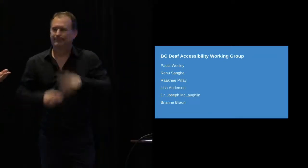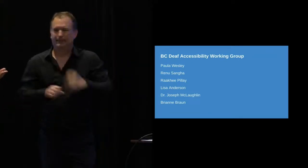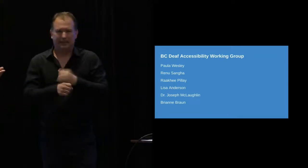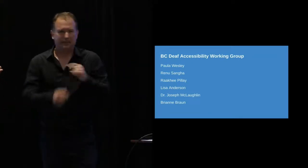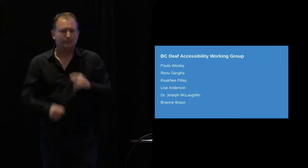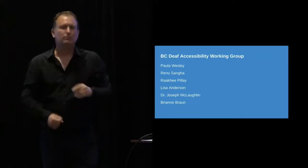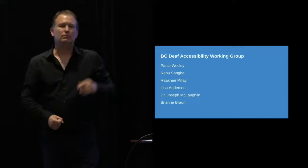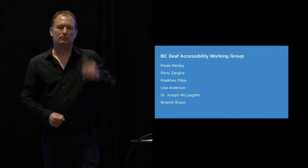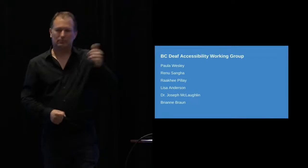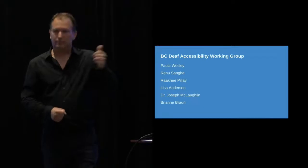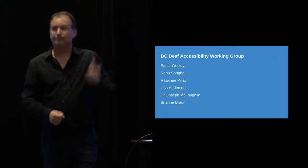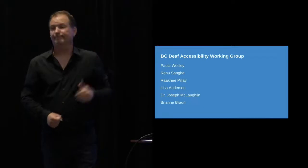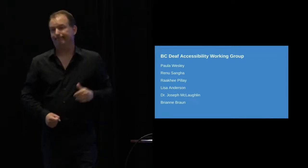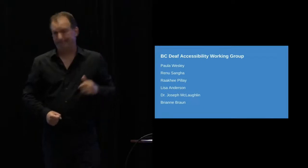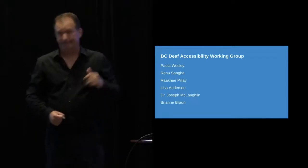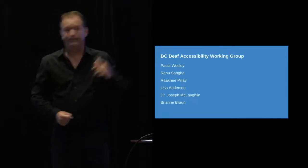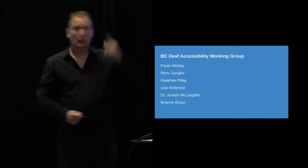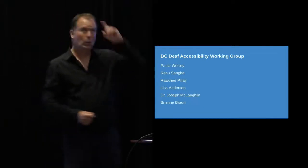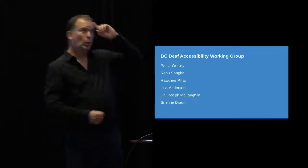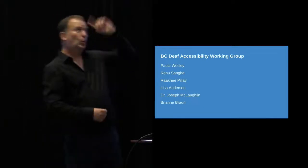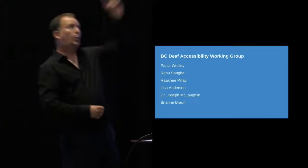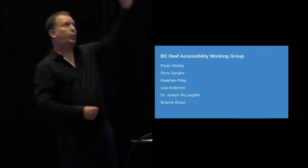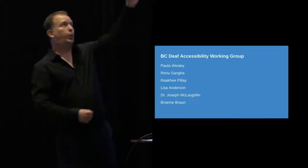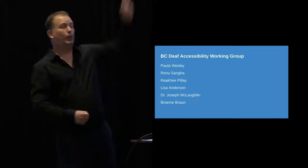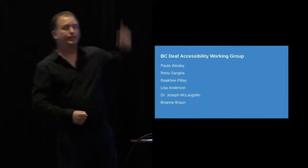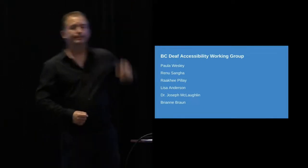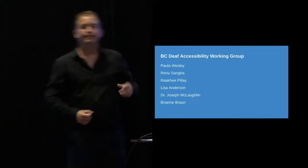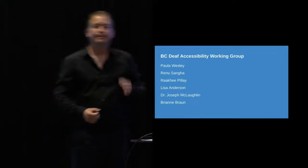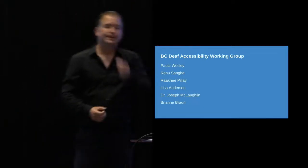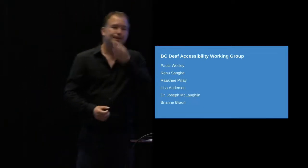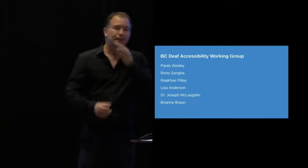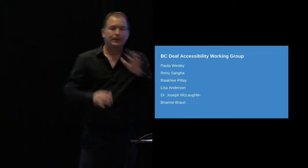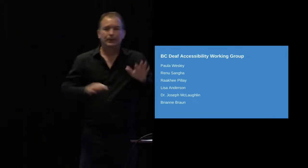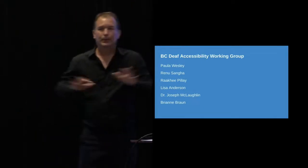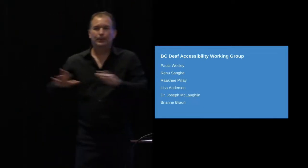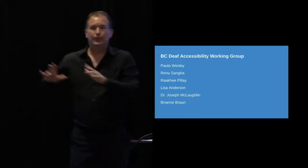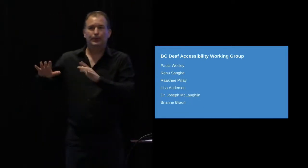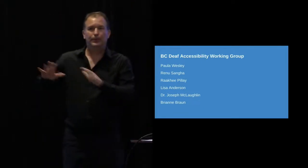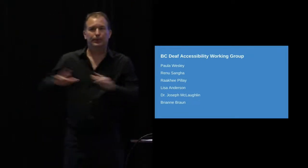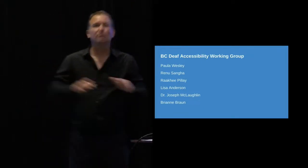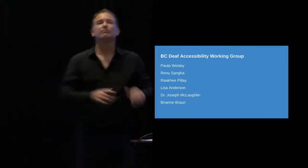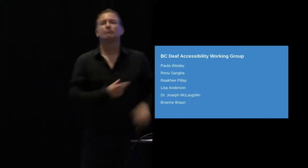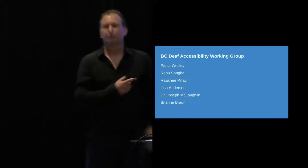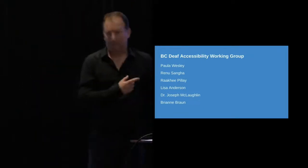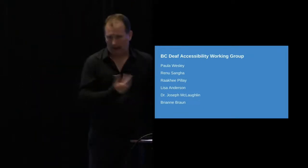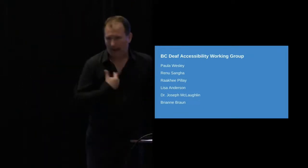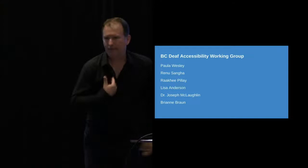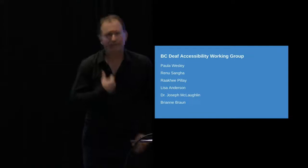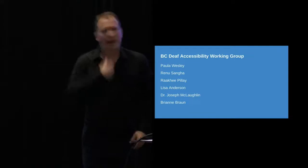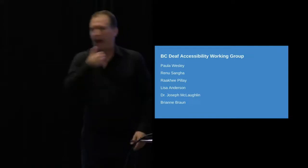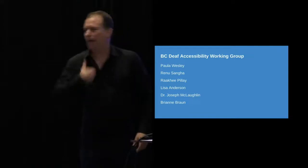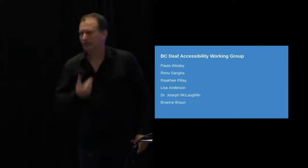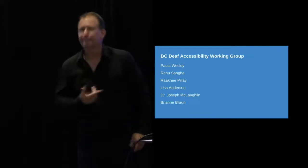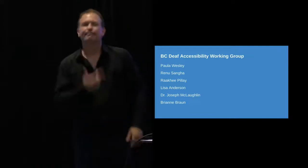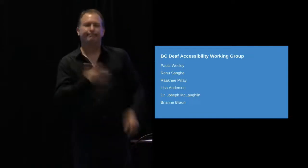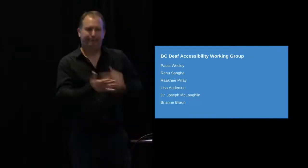to recognize the work of Dr. Joseph McLaughlin, who not able to be here tonight,